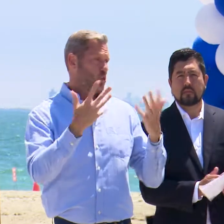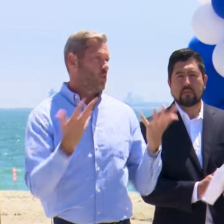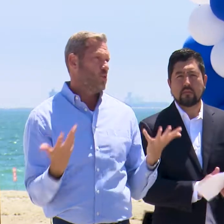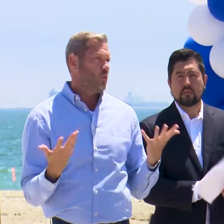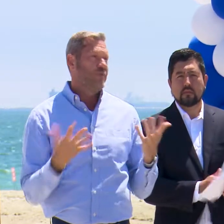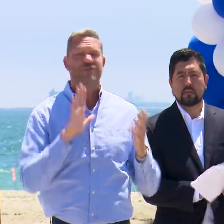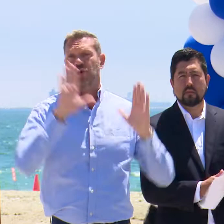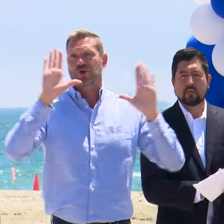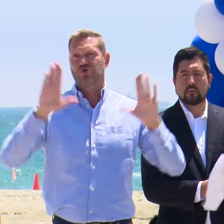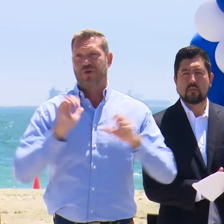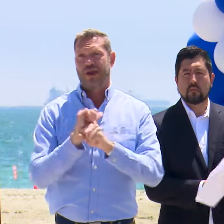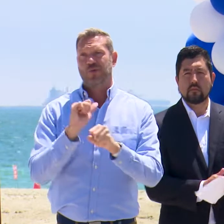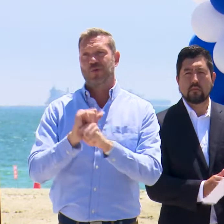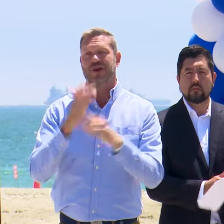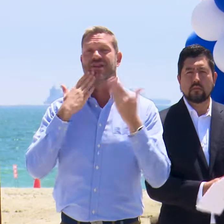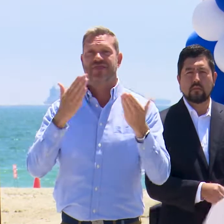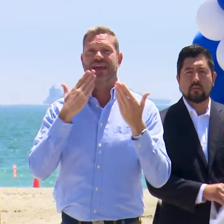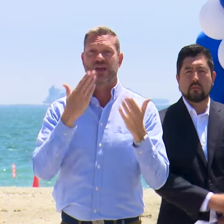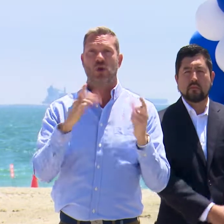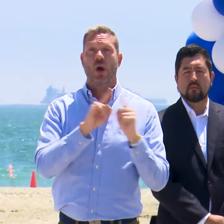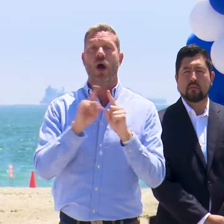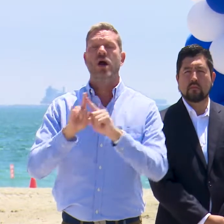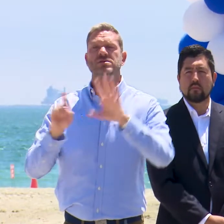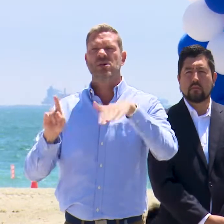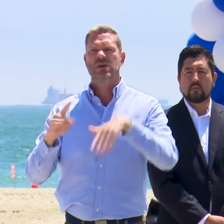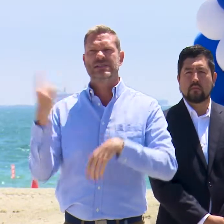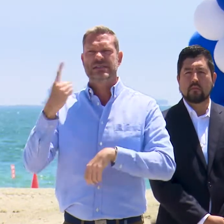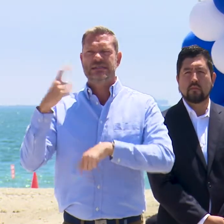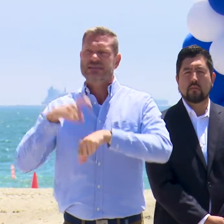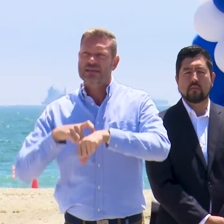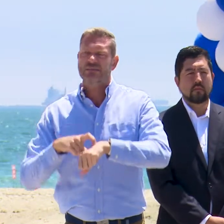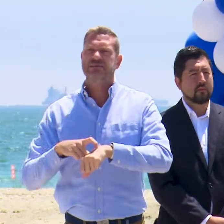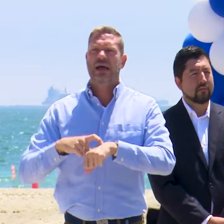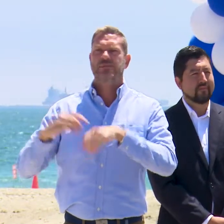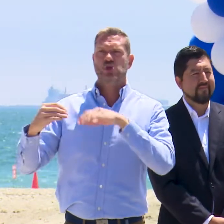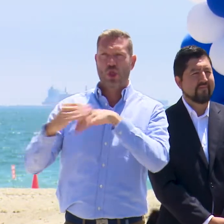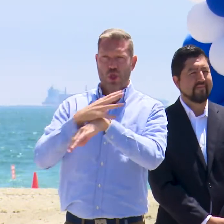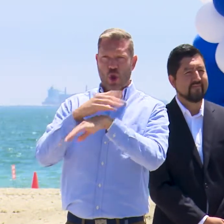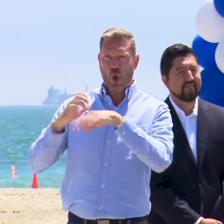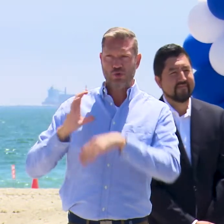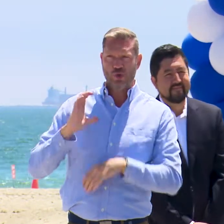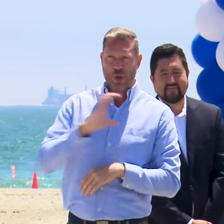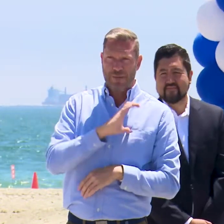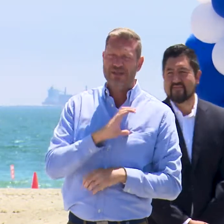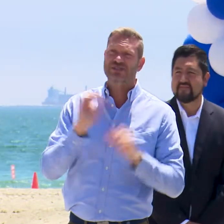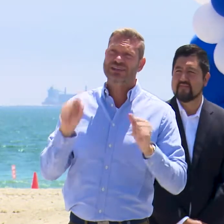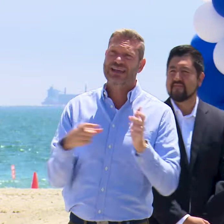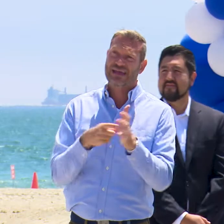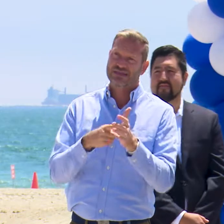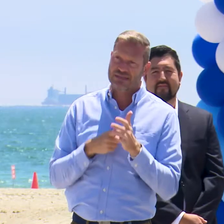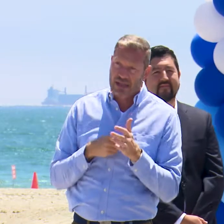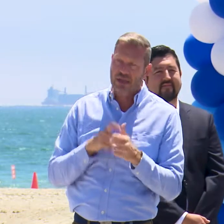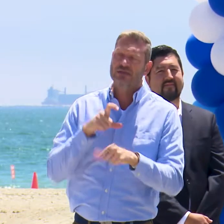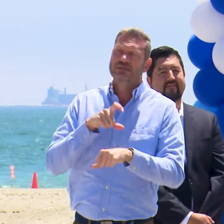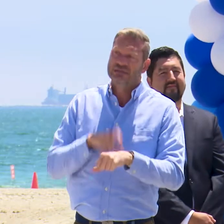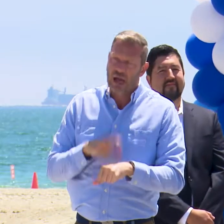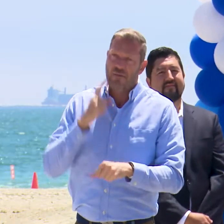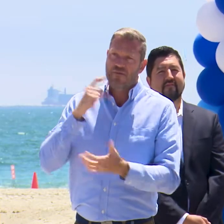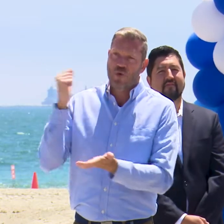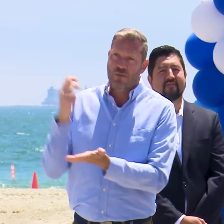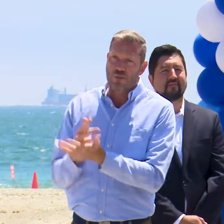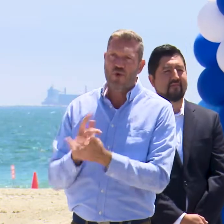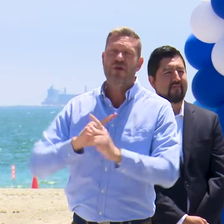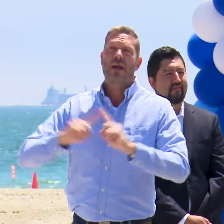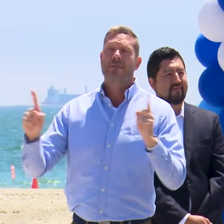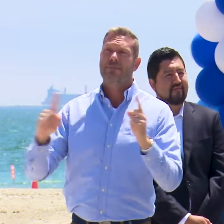Really great, thank you. And I can tell you, sometimes the Coastal Commission can take a while to get these things approved, and so the city just did